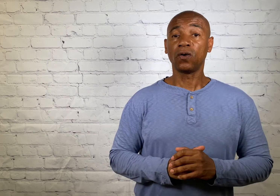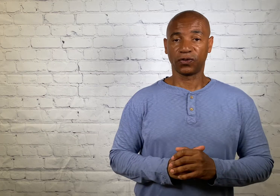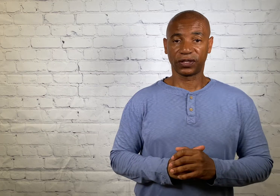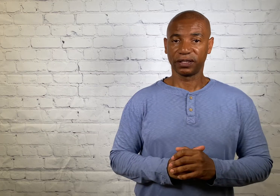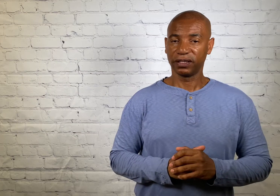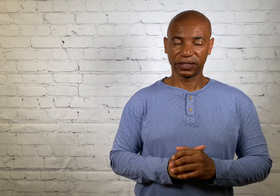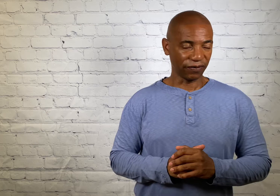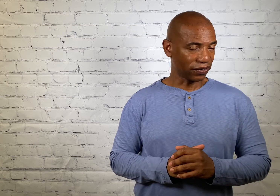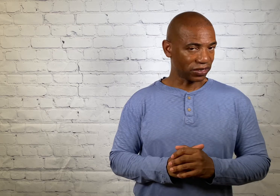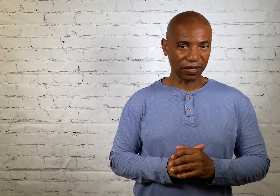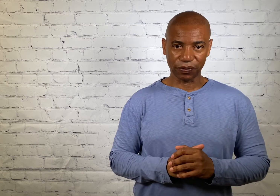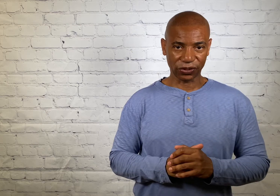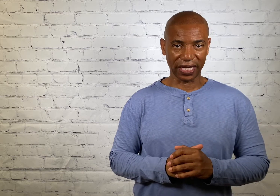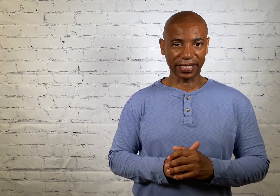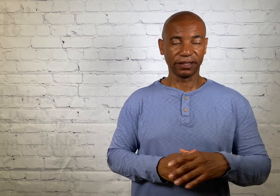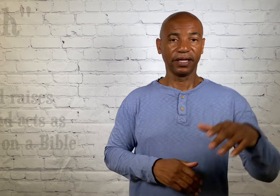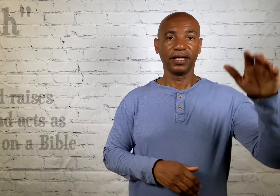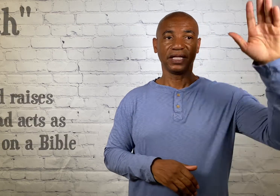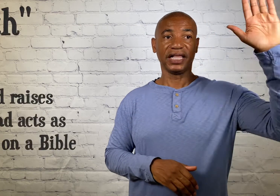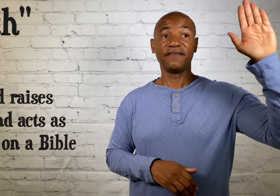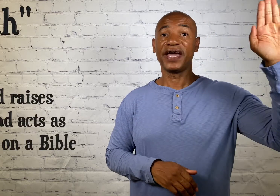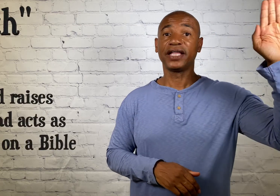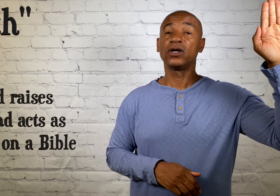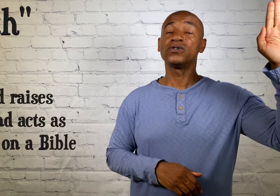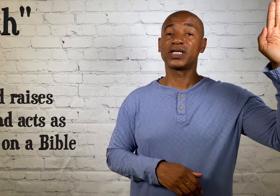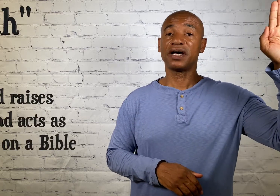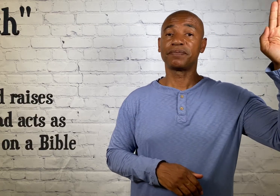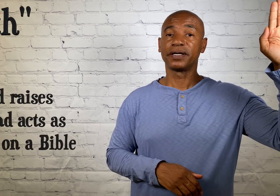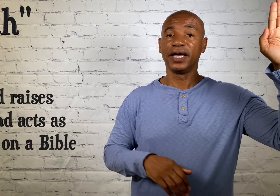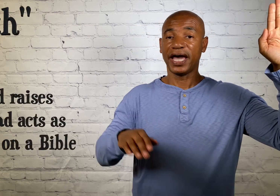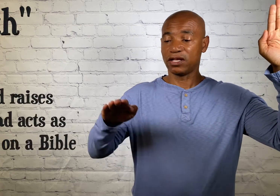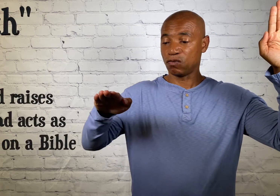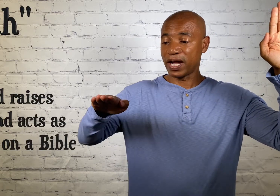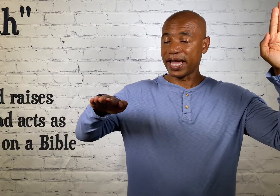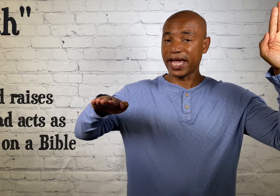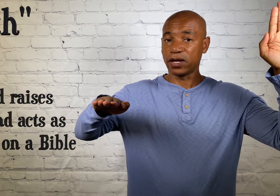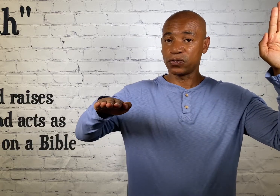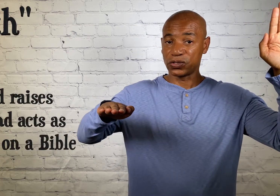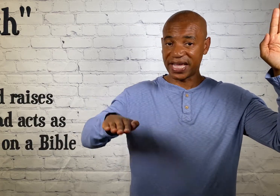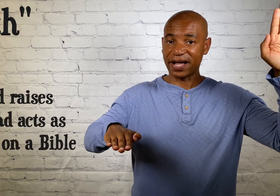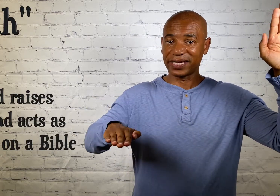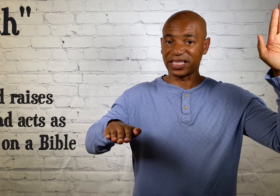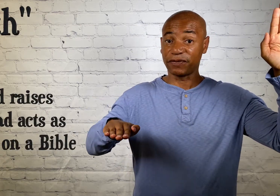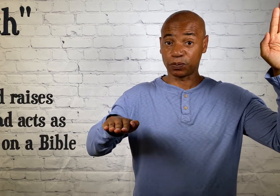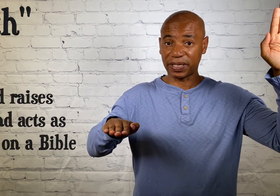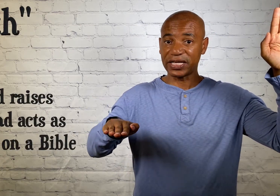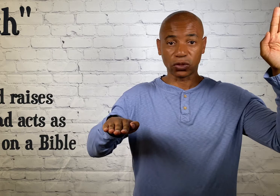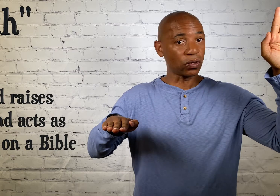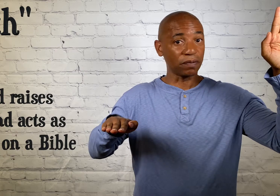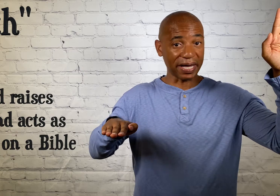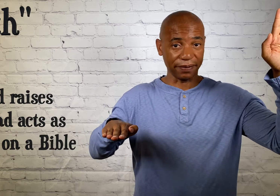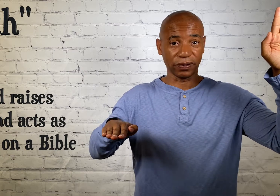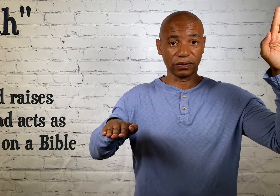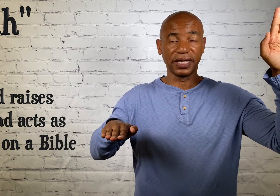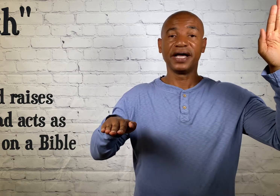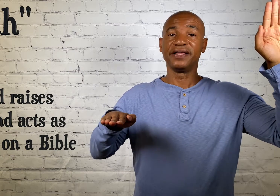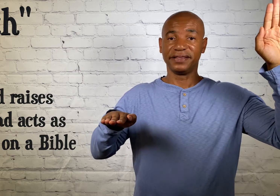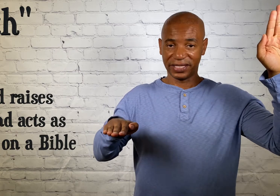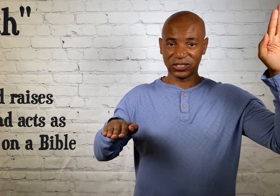Oath. It's a very simple sign. The left hand goes up and the right hand goes down as if it's placed on a Bible. This is the